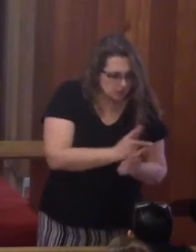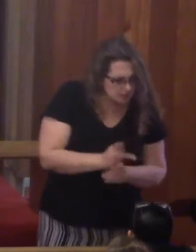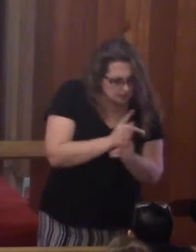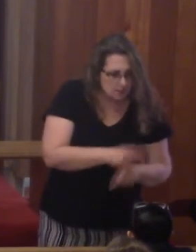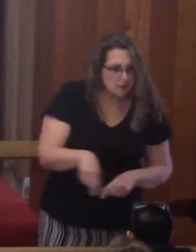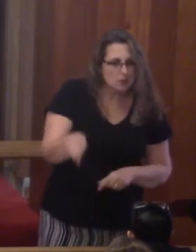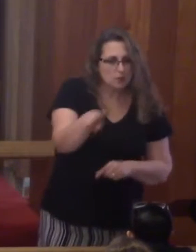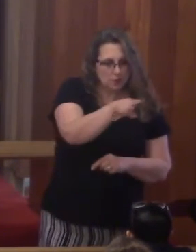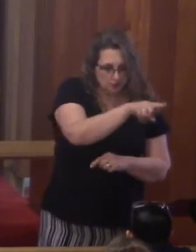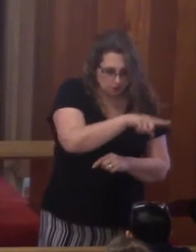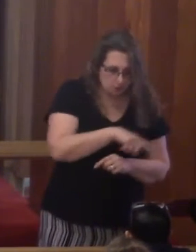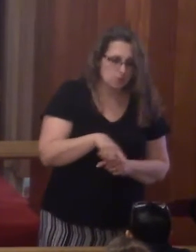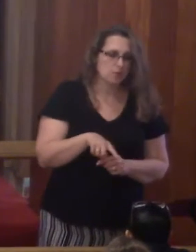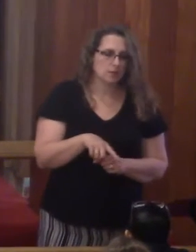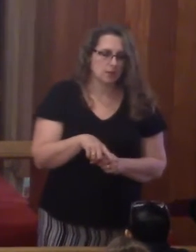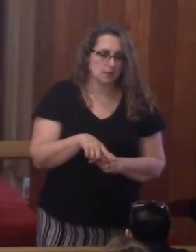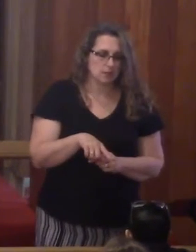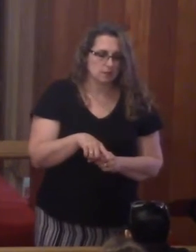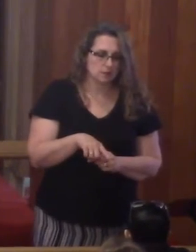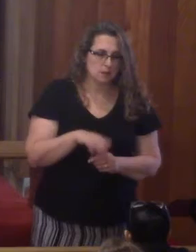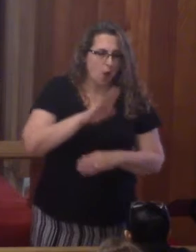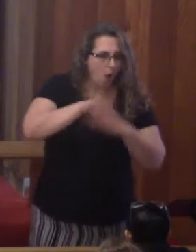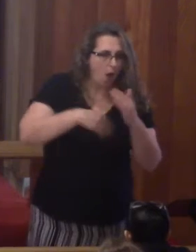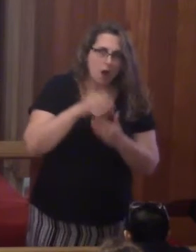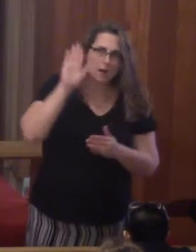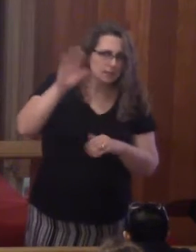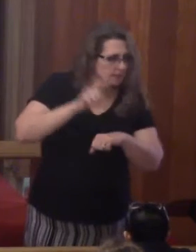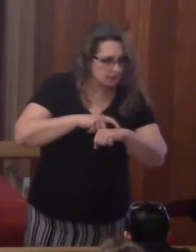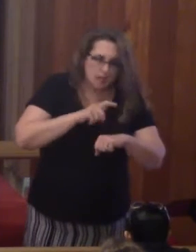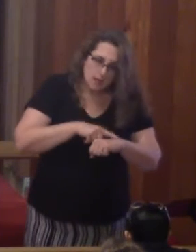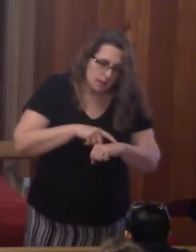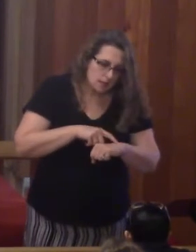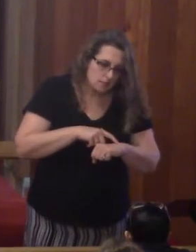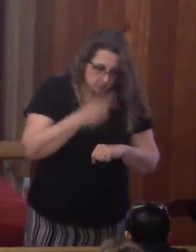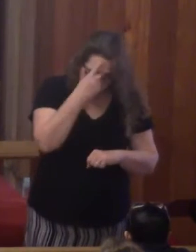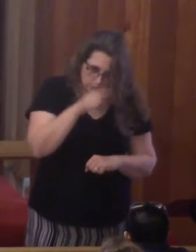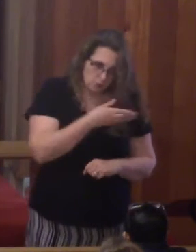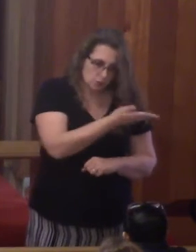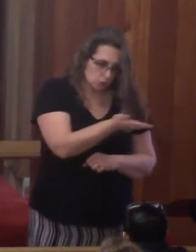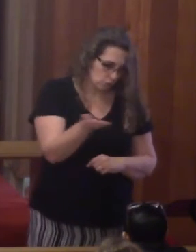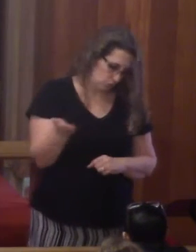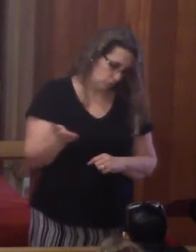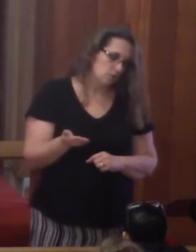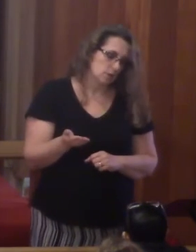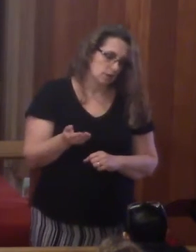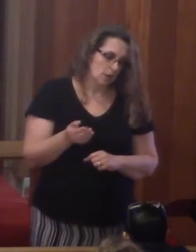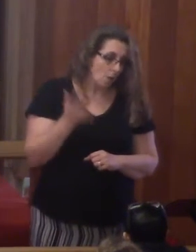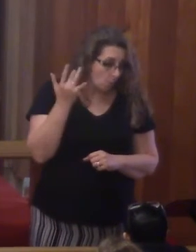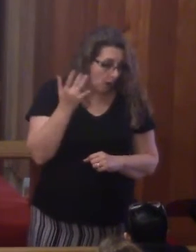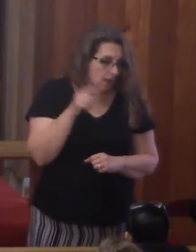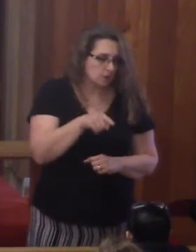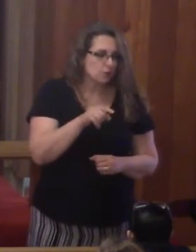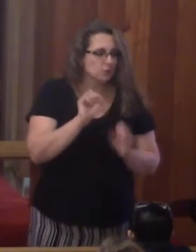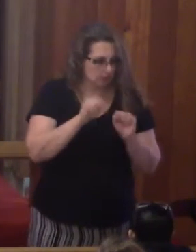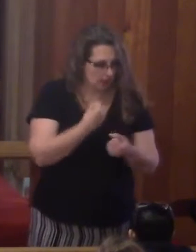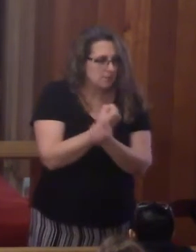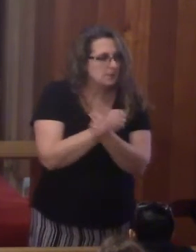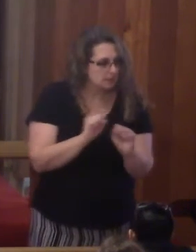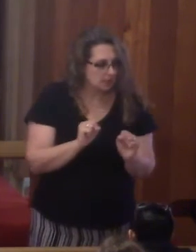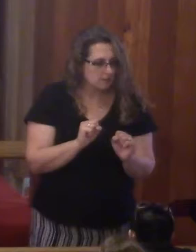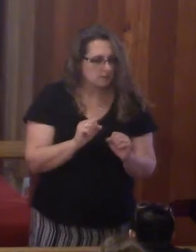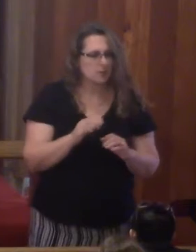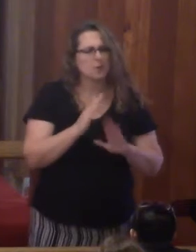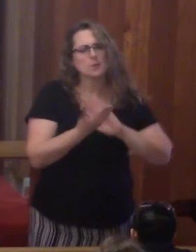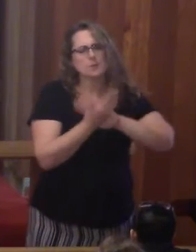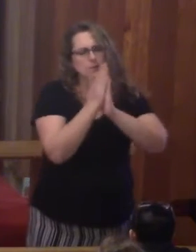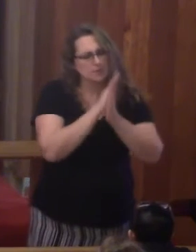of you, who will spend all the time in the world for you, that you may be saved. So be at